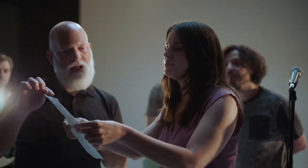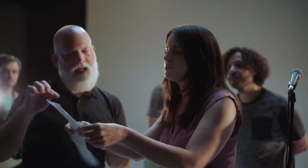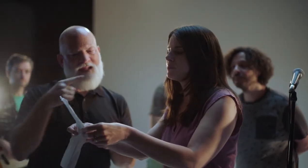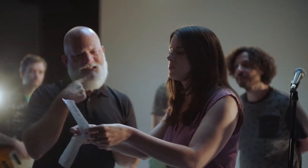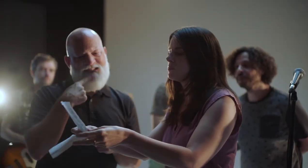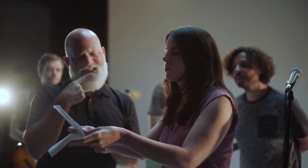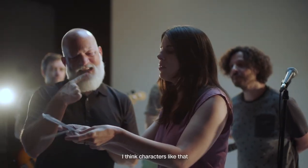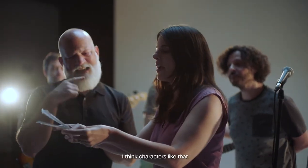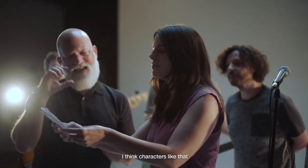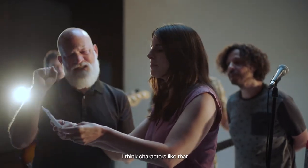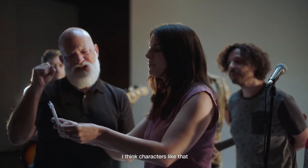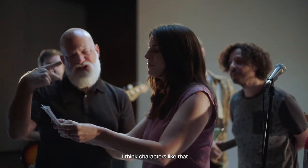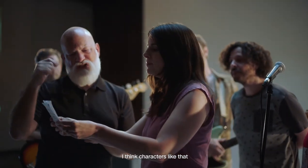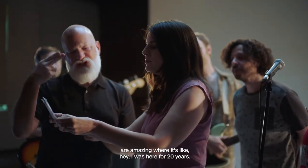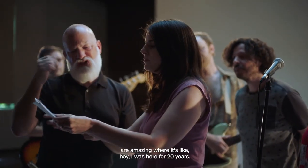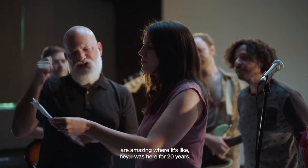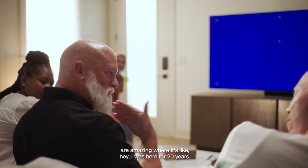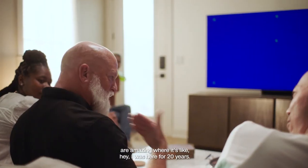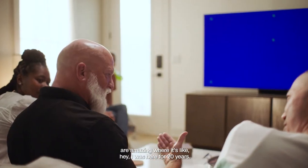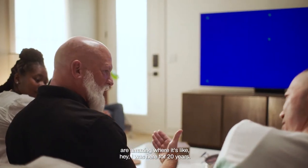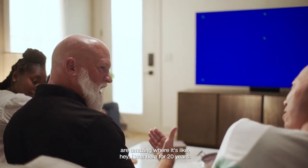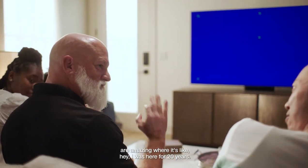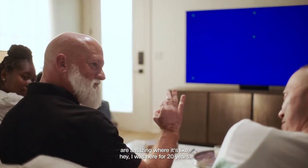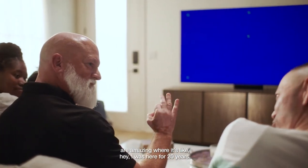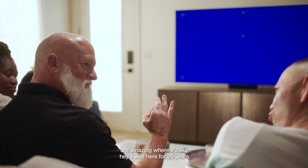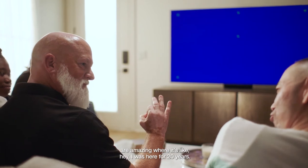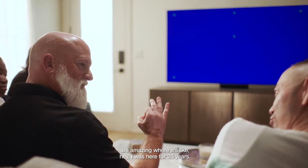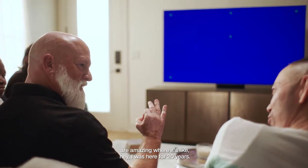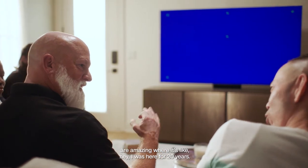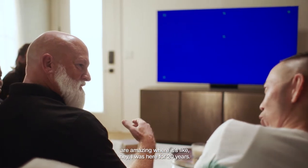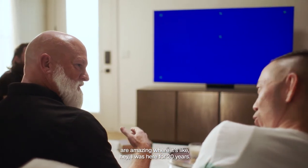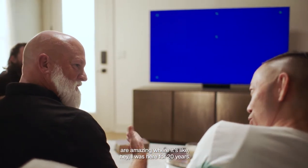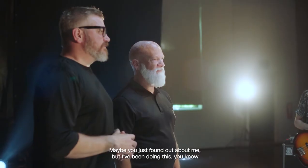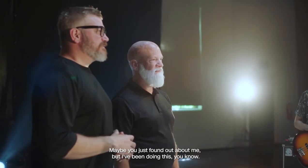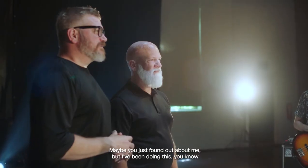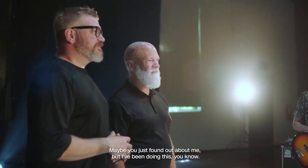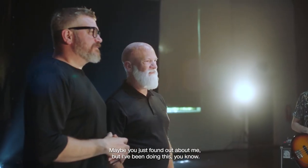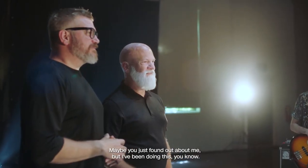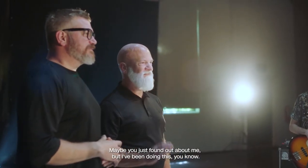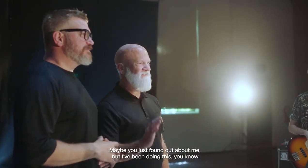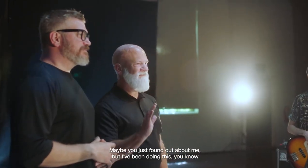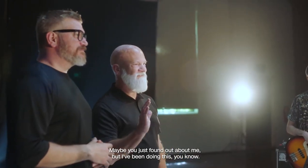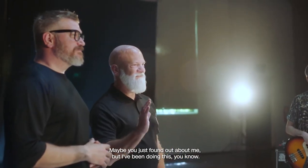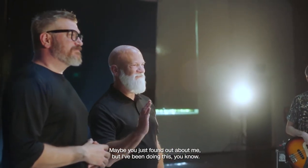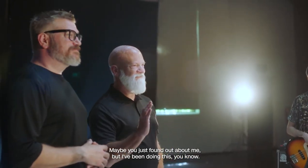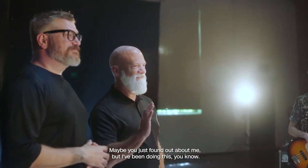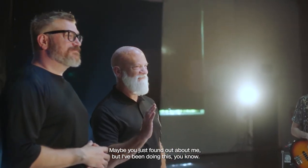thrilled. I think characters like that are amazing, where it's like, hey, I was here for 20 years. Maybe you just found out about me,